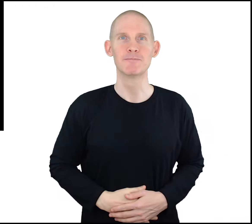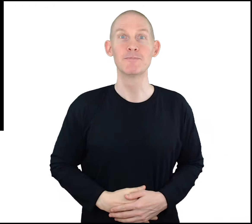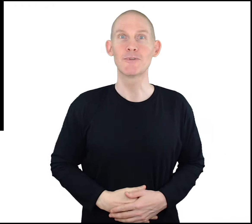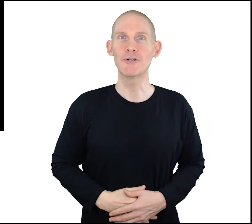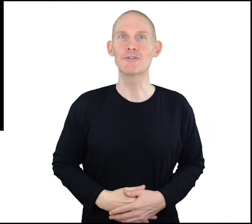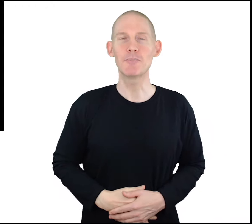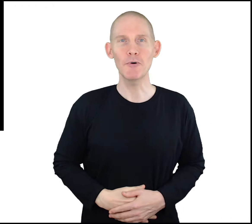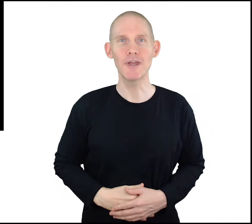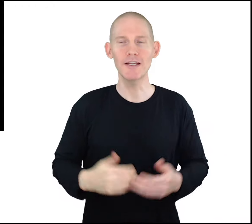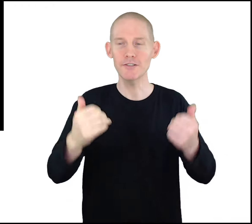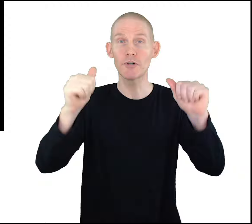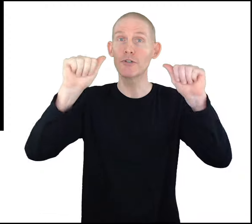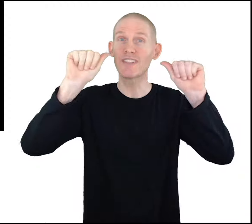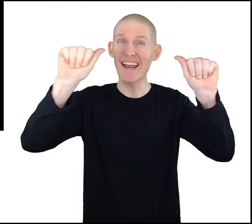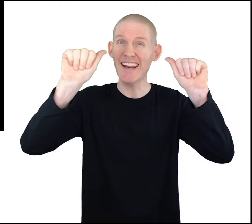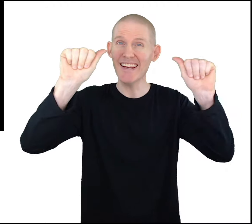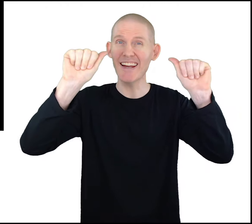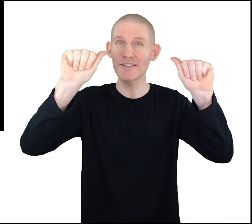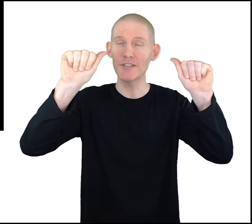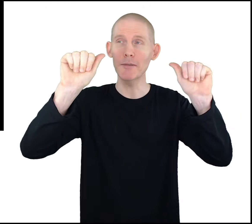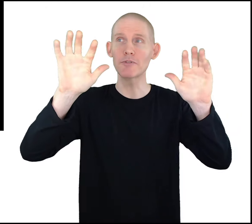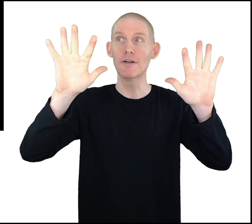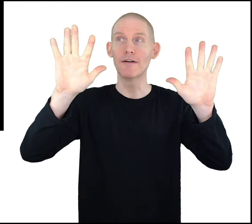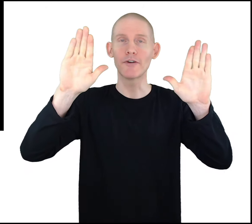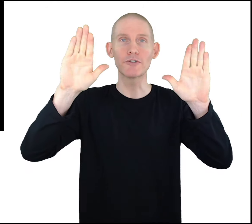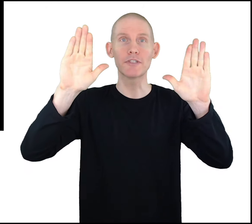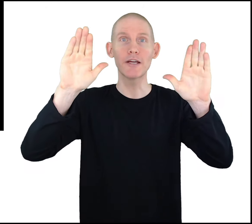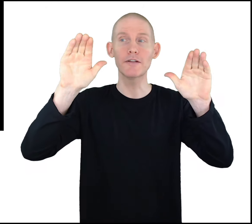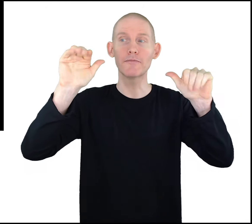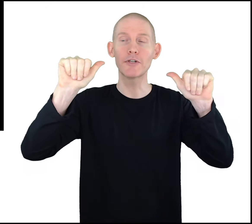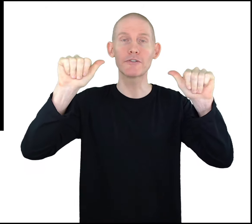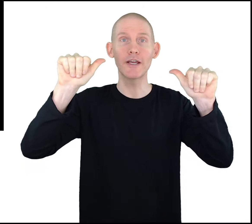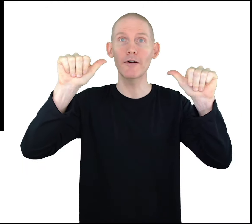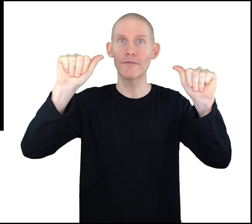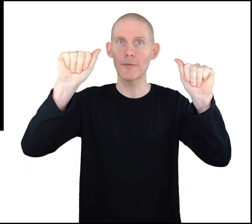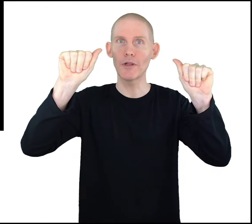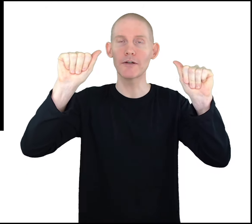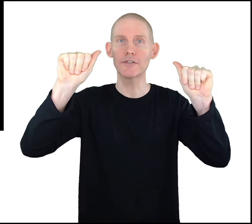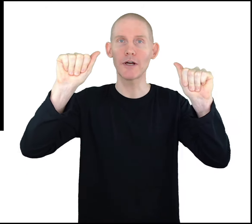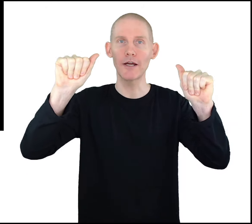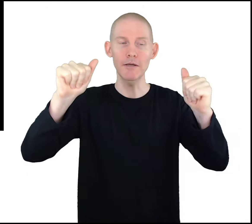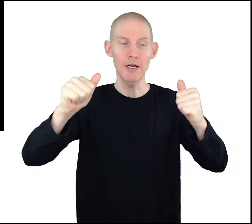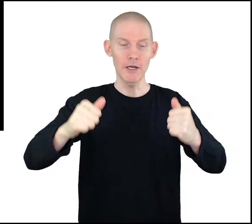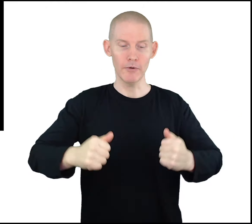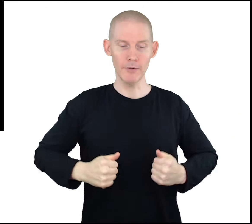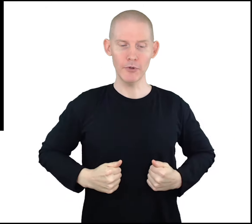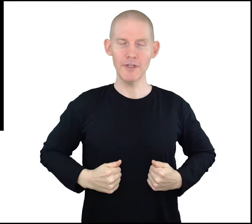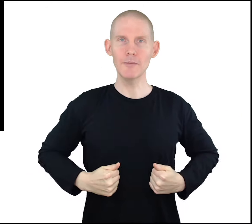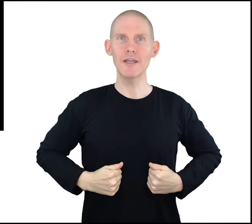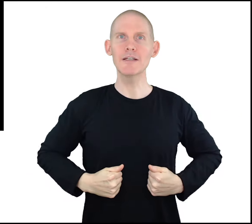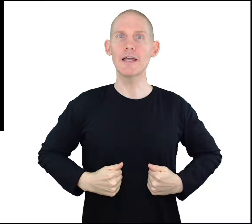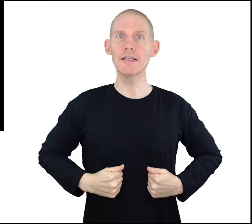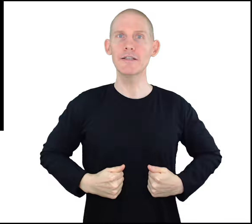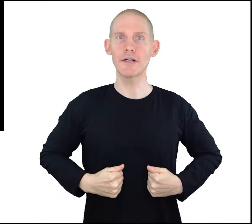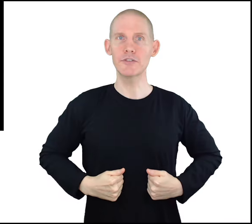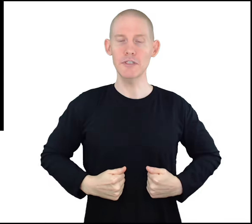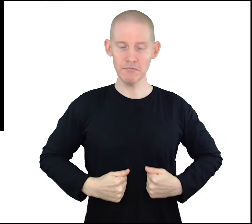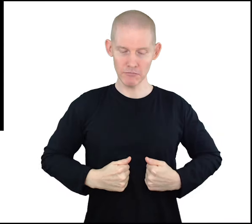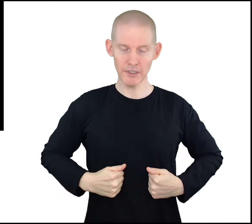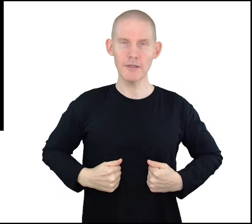Going to use both hands. Going to use the A hand shapes. Fingers together, fingers down, thumb alongside. We're going to put them in, lightly touching like the